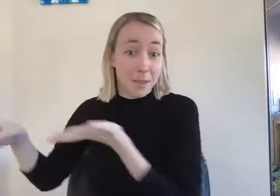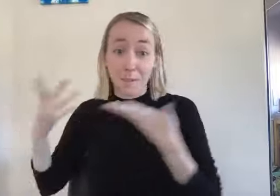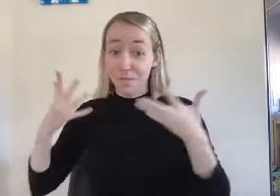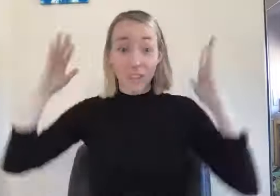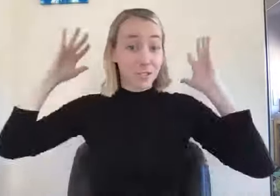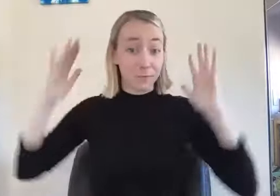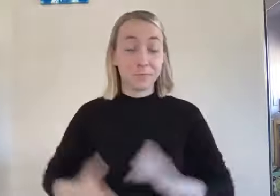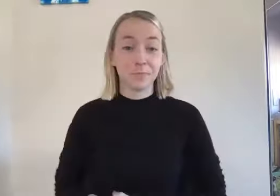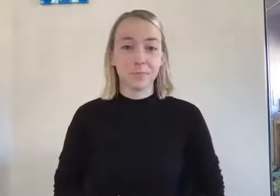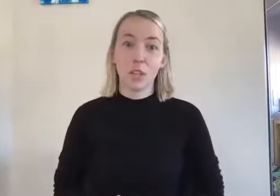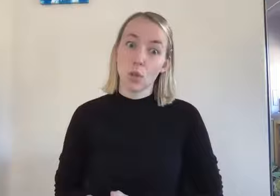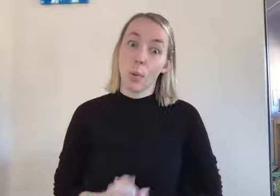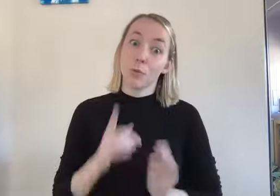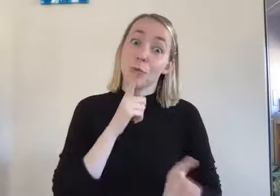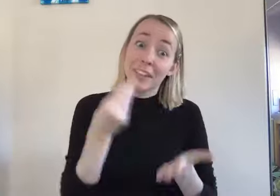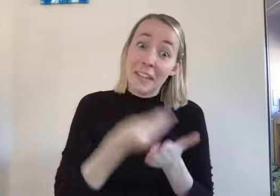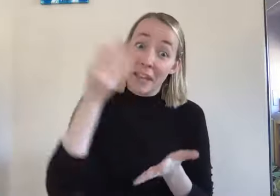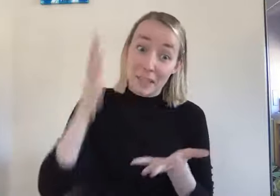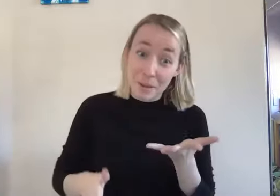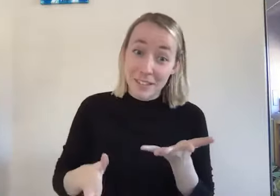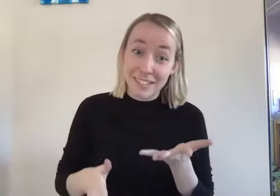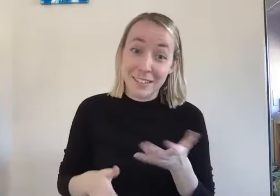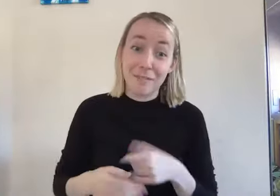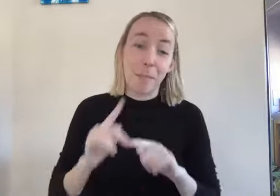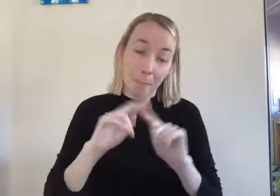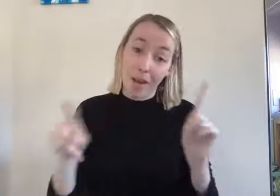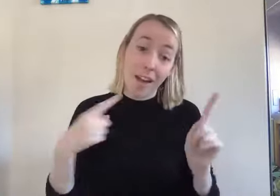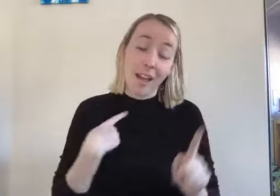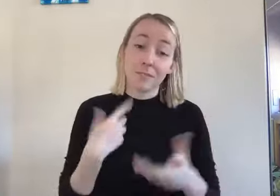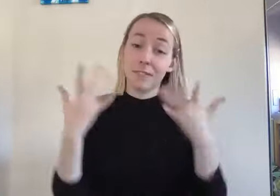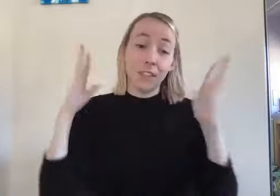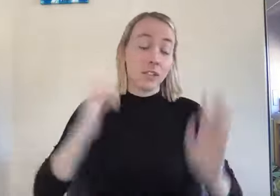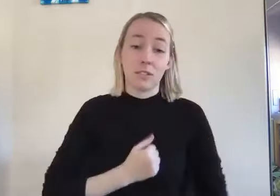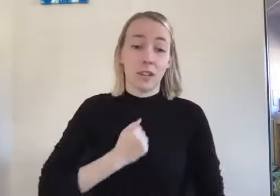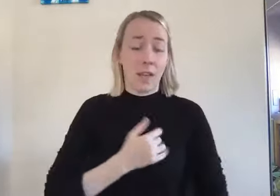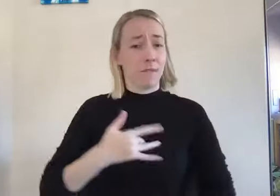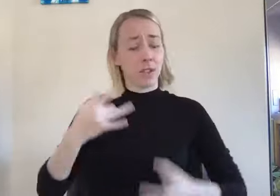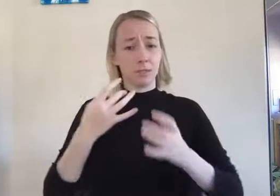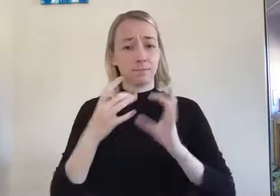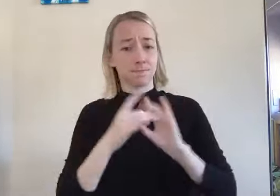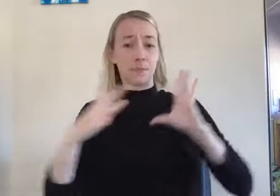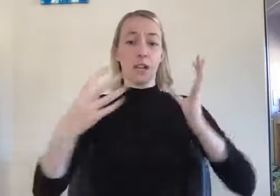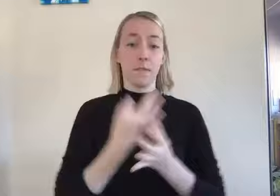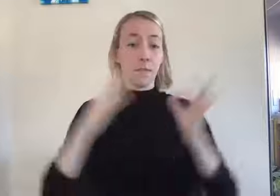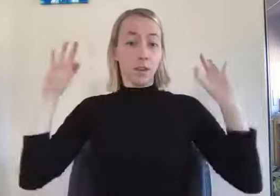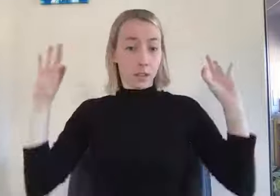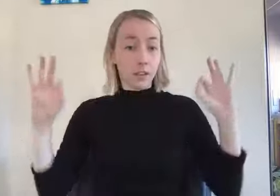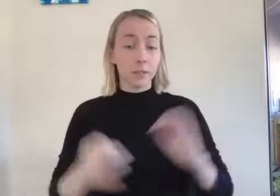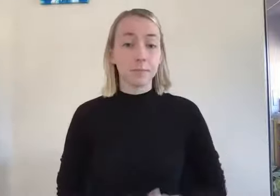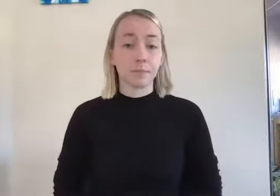that's I could do a whole hour and a half on the amends, but the freedom that brought, and not just